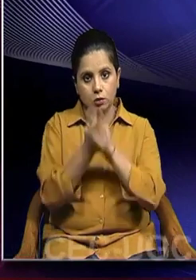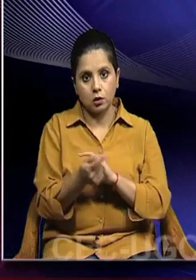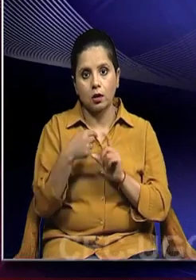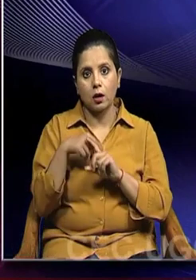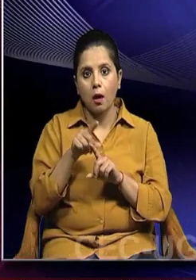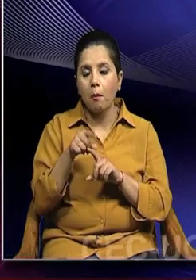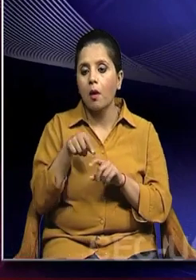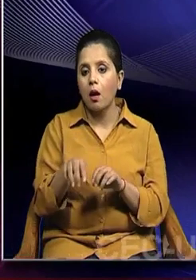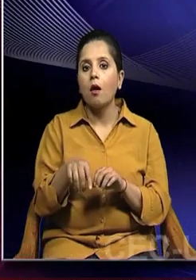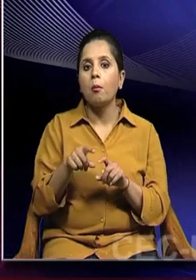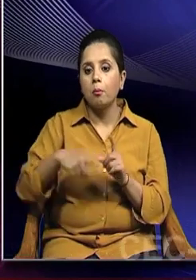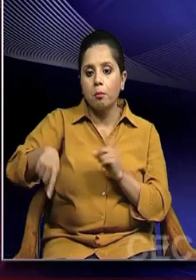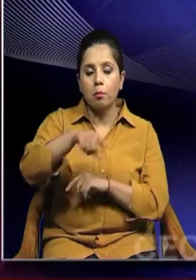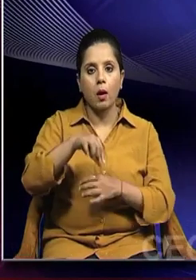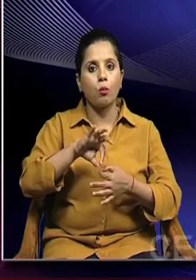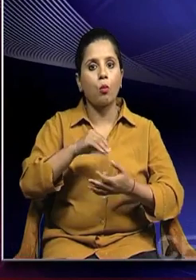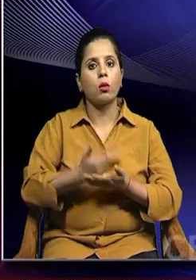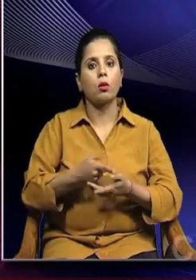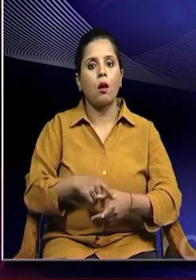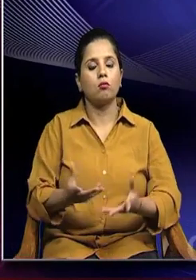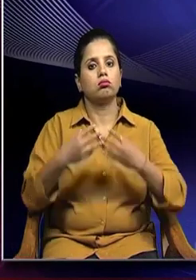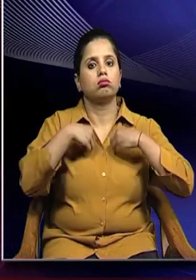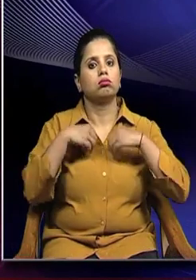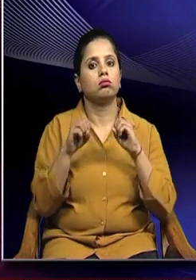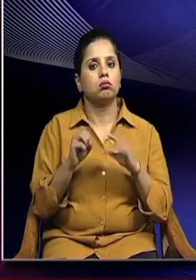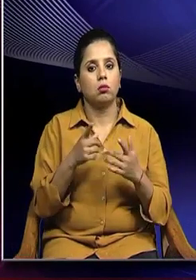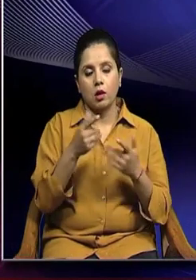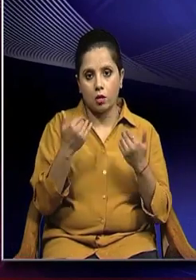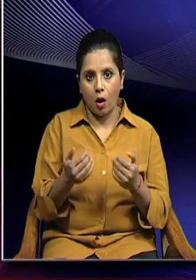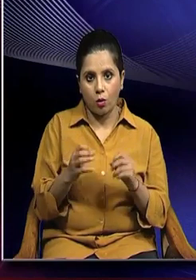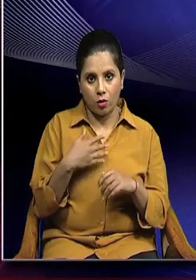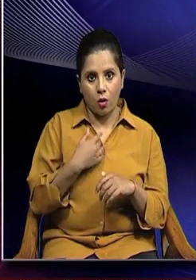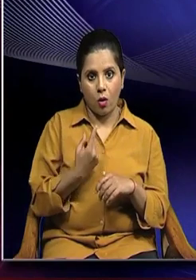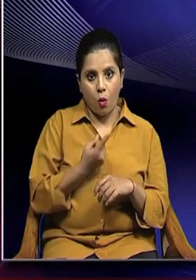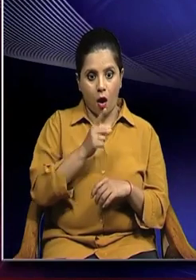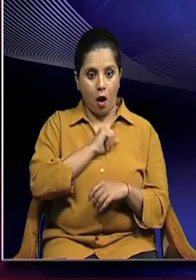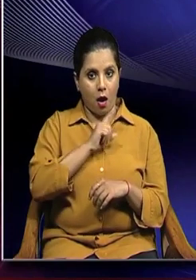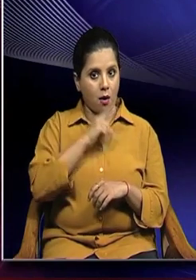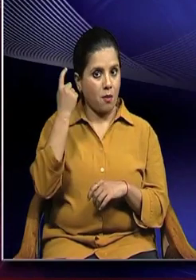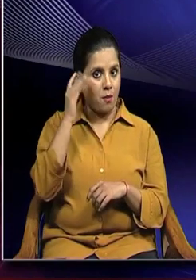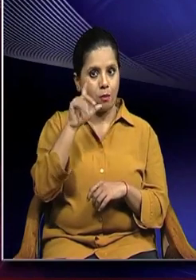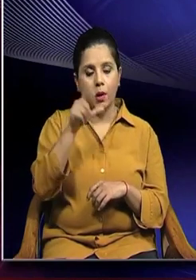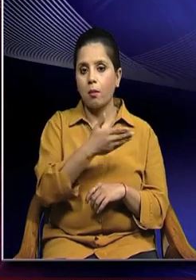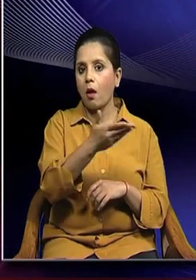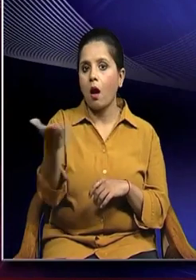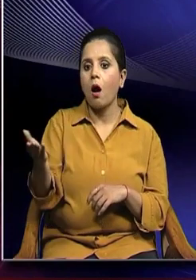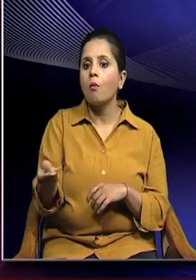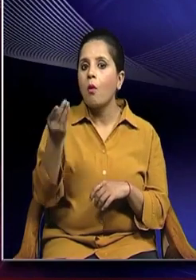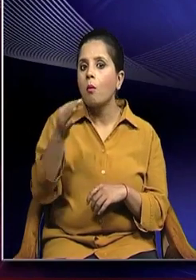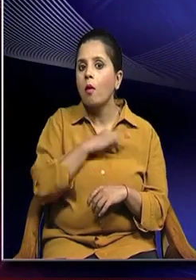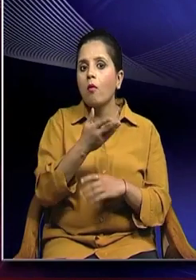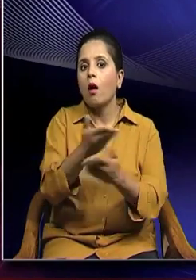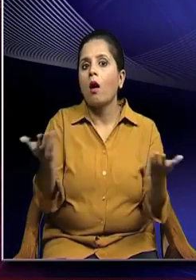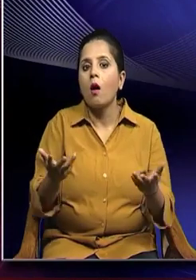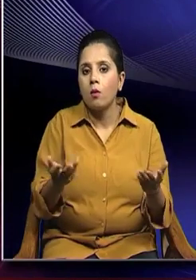bodhisattva and acquires Buddhahood, you can say. That you now start thinking about the public at large, the society